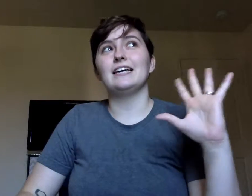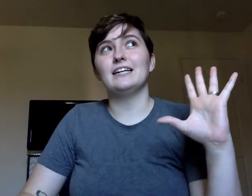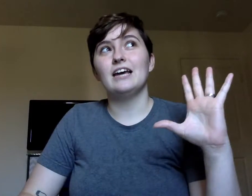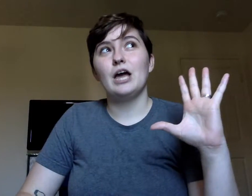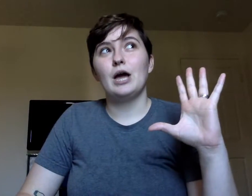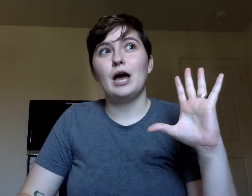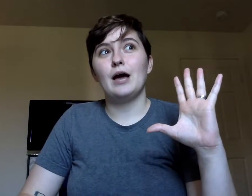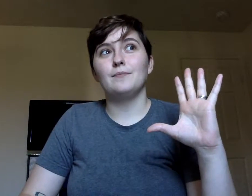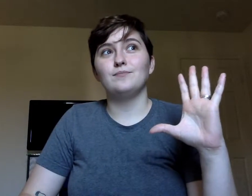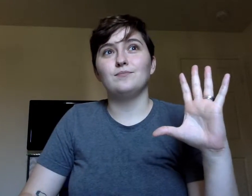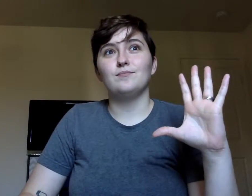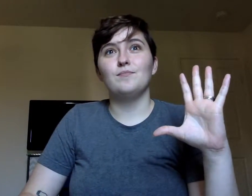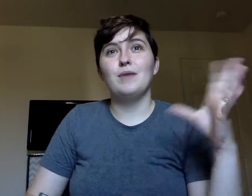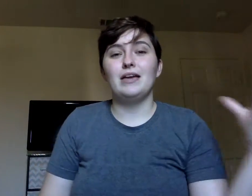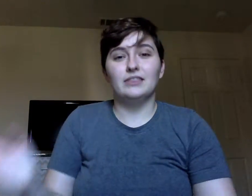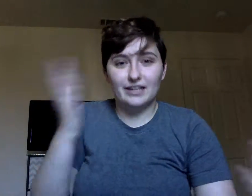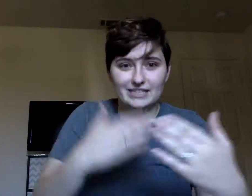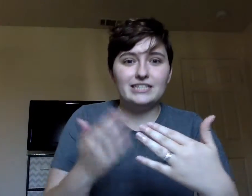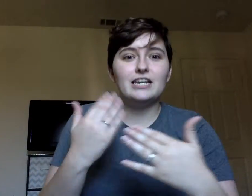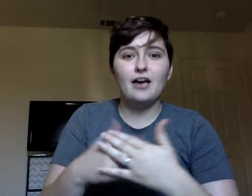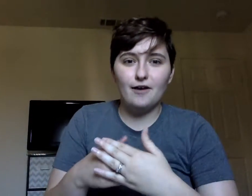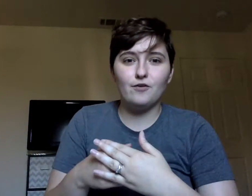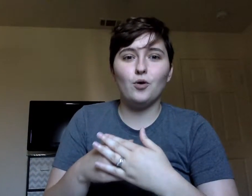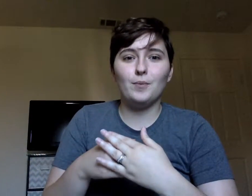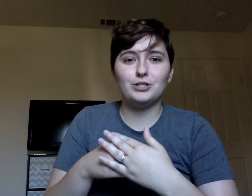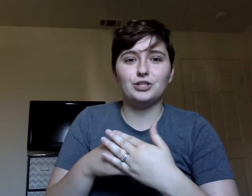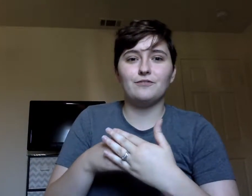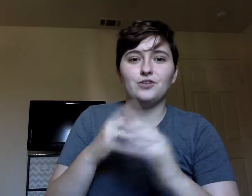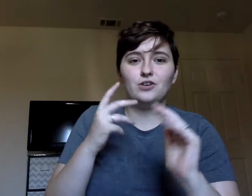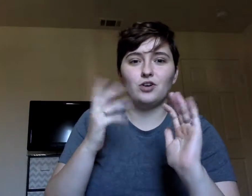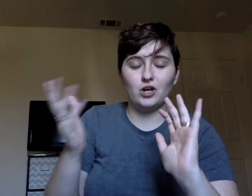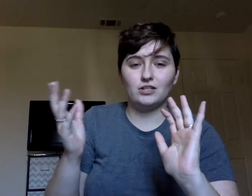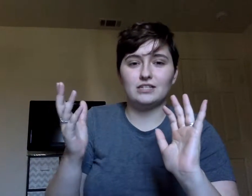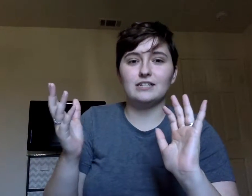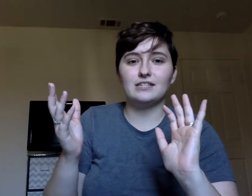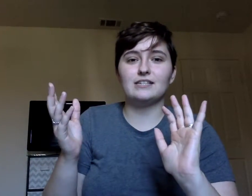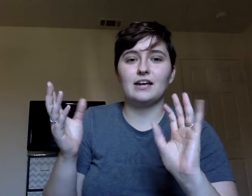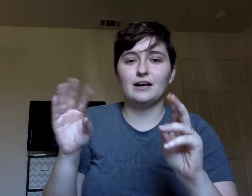and made lists of a whole bunch of nonsense